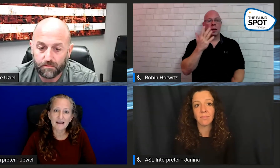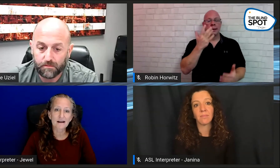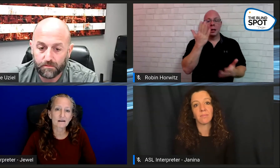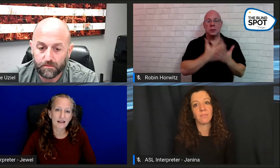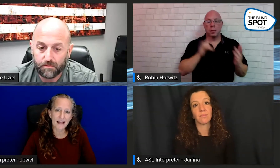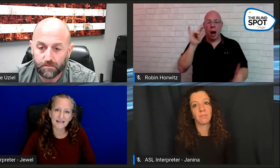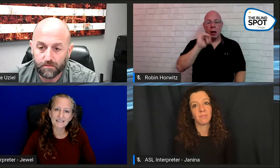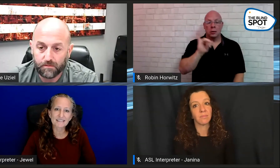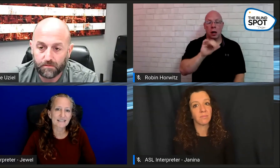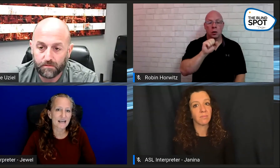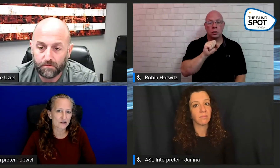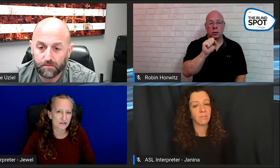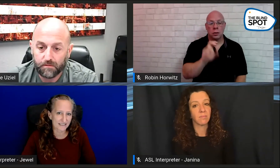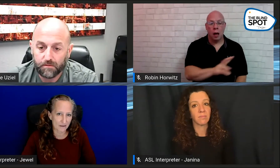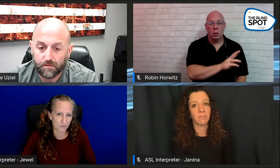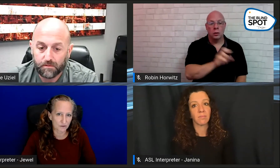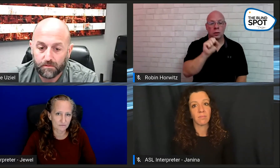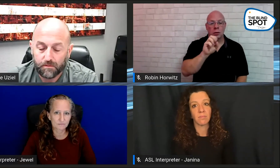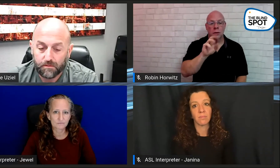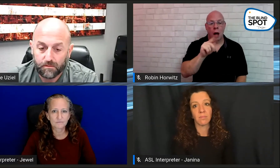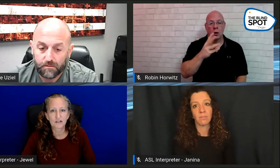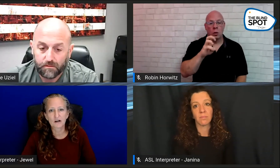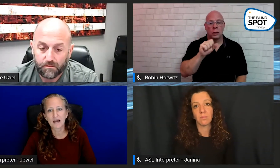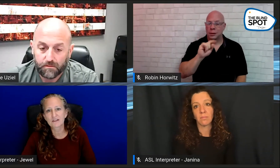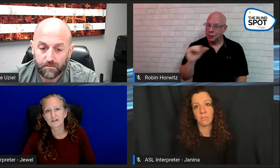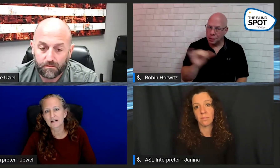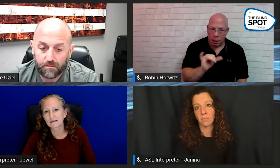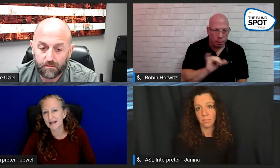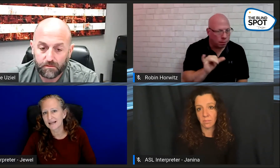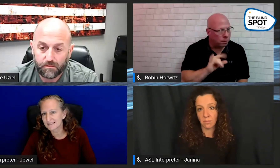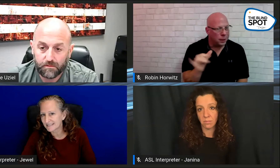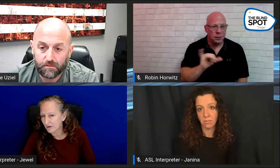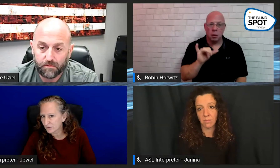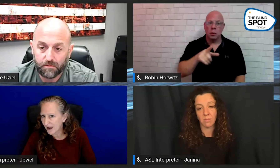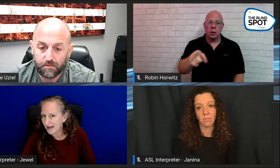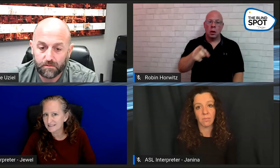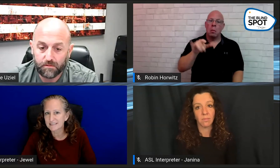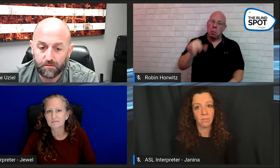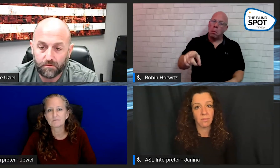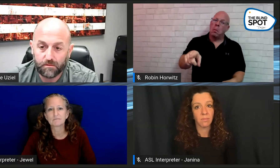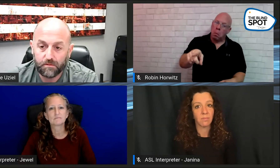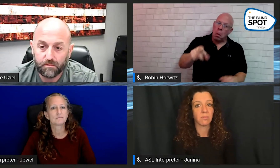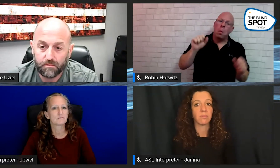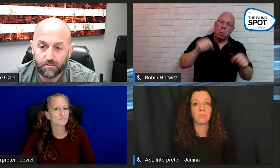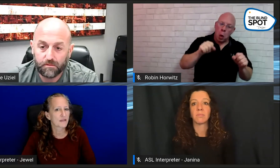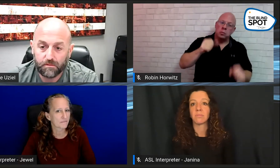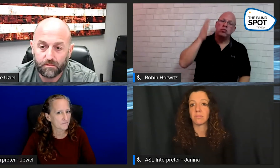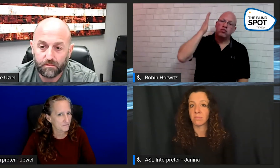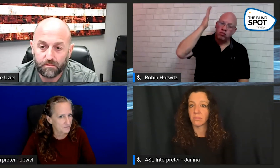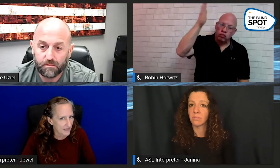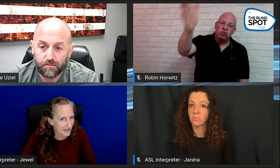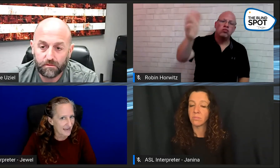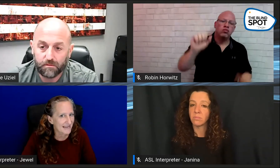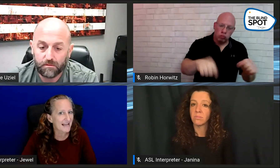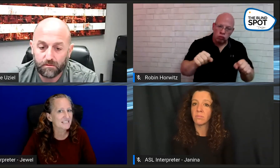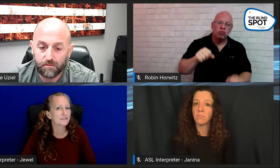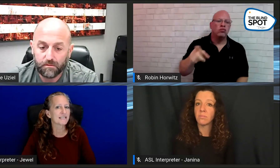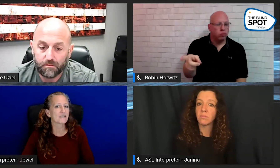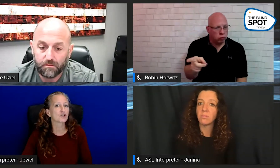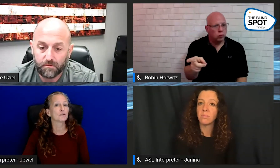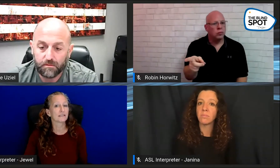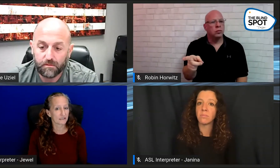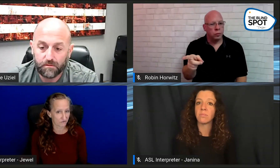Boeing airline is another example. There are other airlines, Southwest, that it